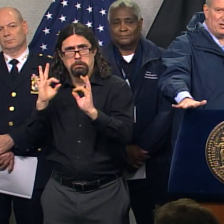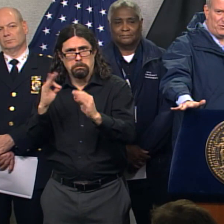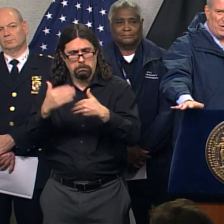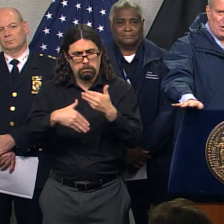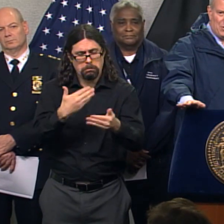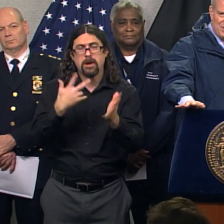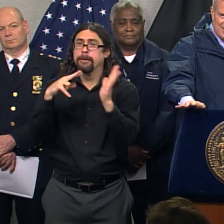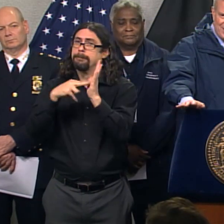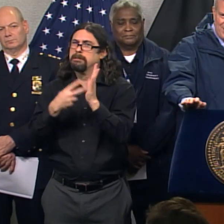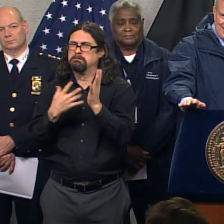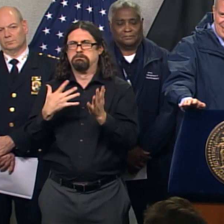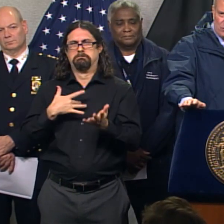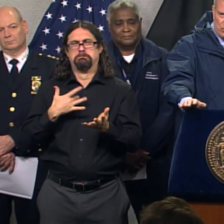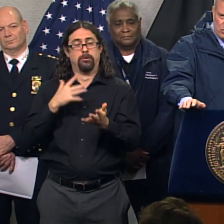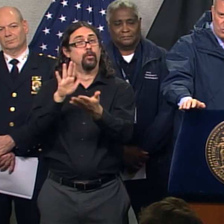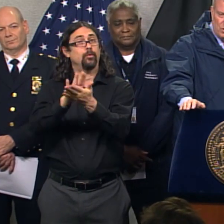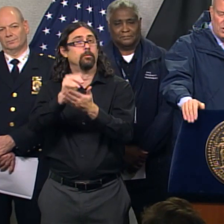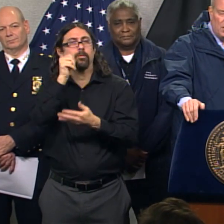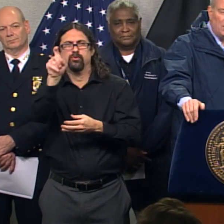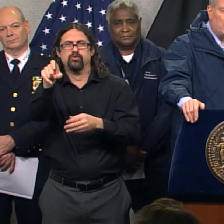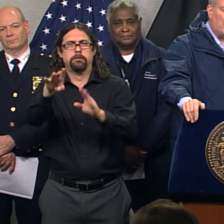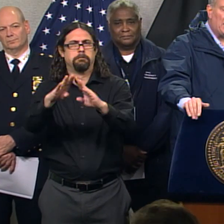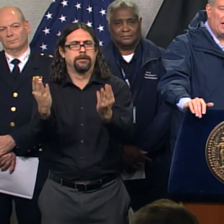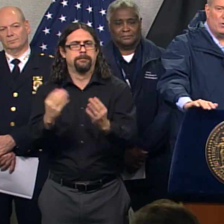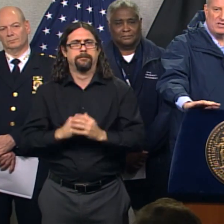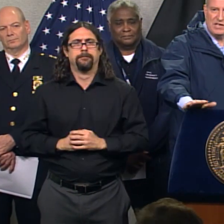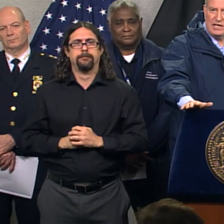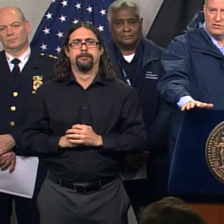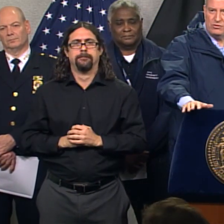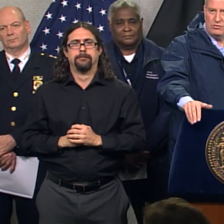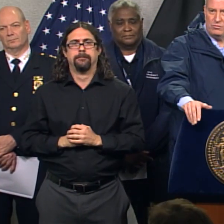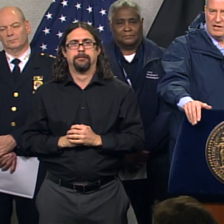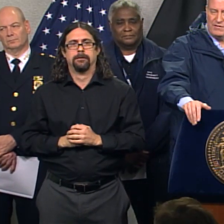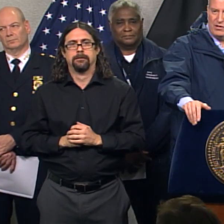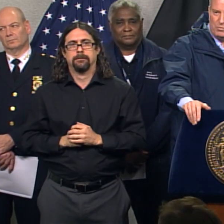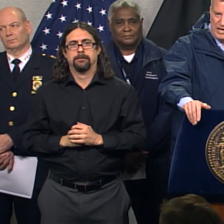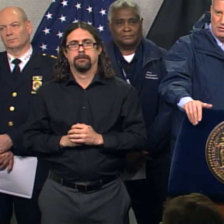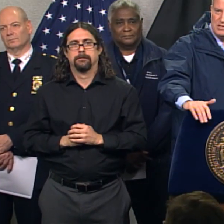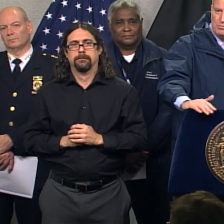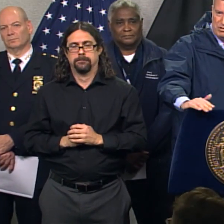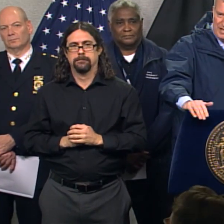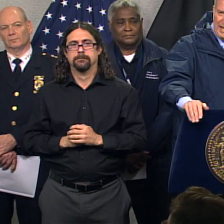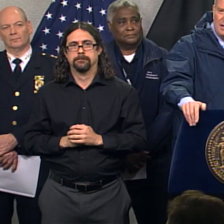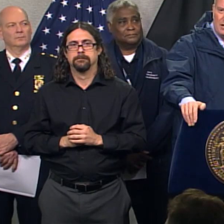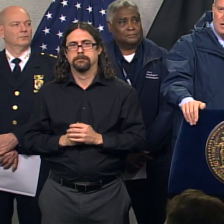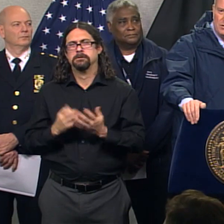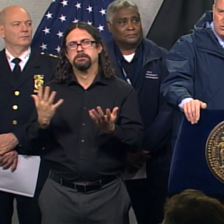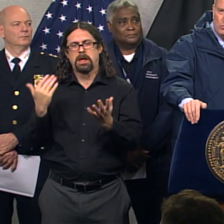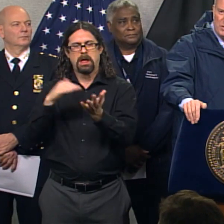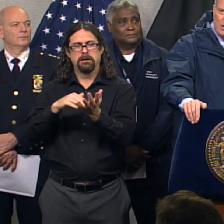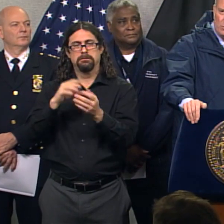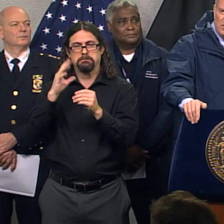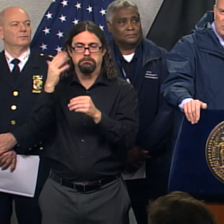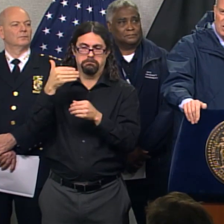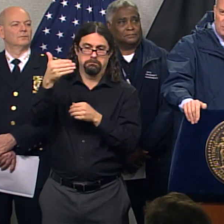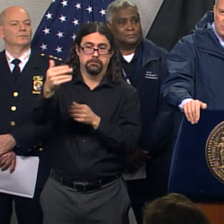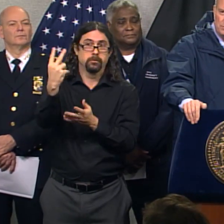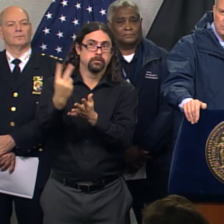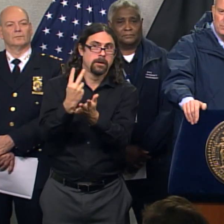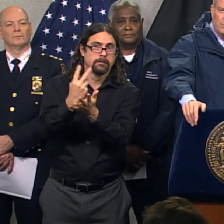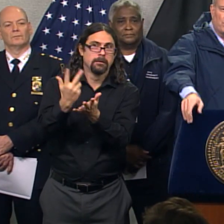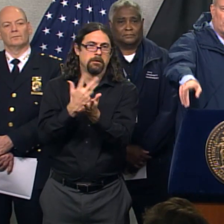check in a few hours and see if that's still true. But I would say to my fellow parents, plan on school being open